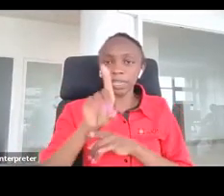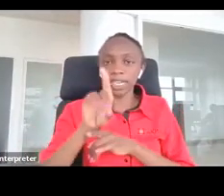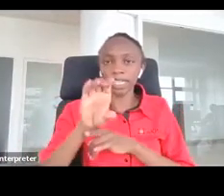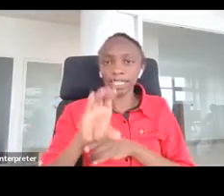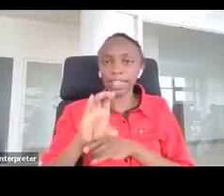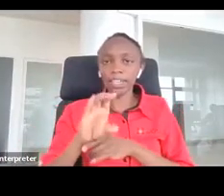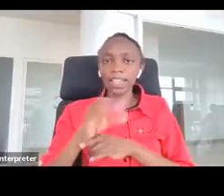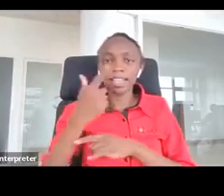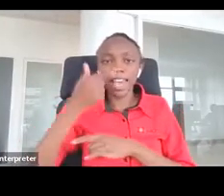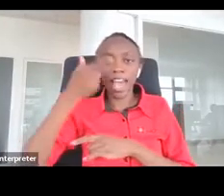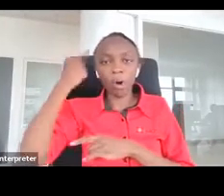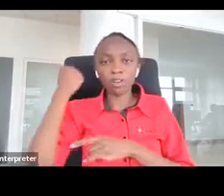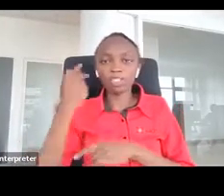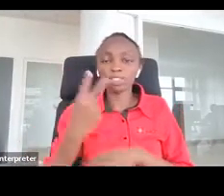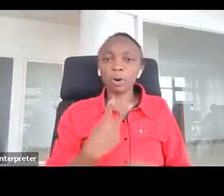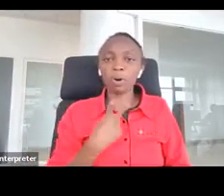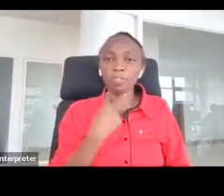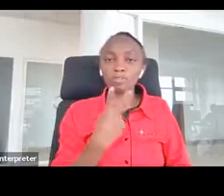voices,